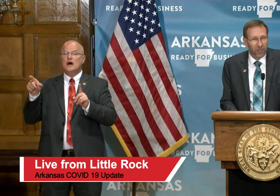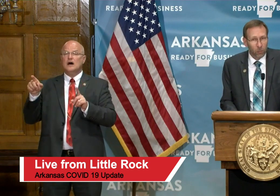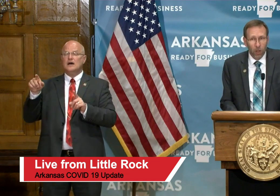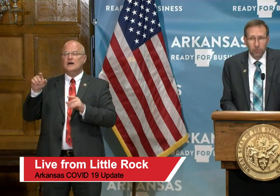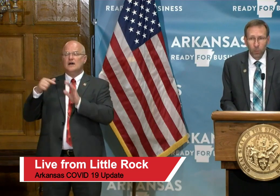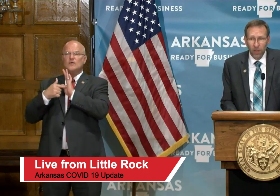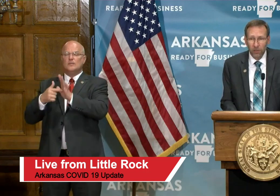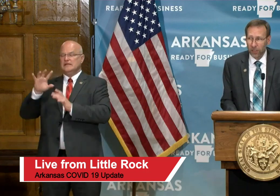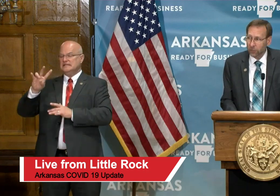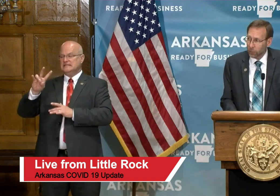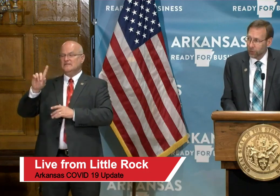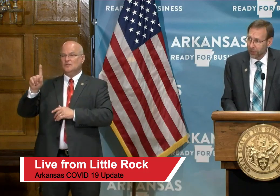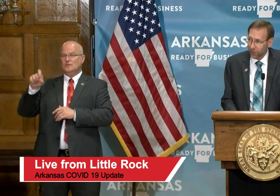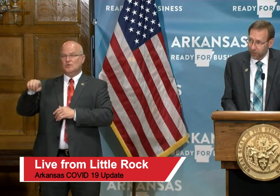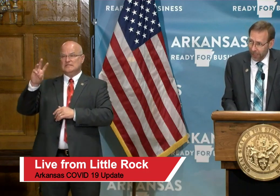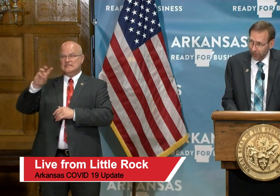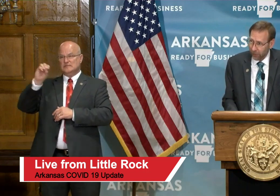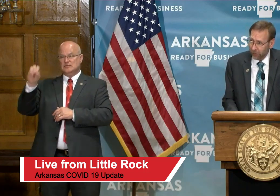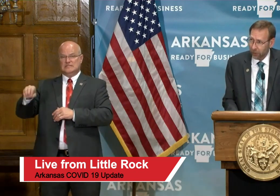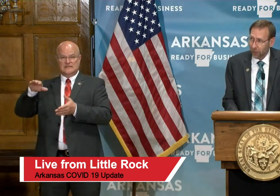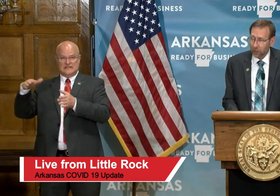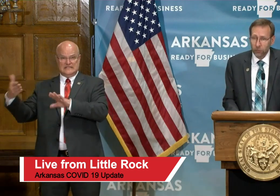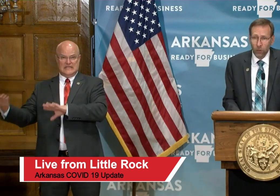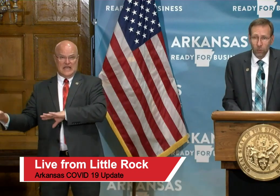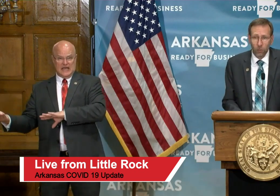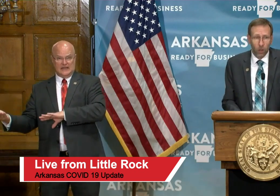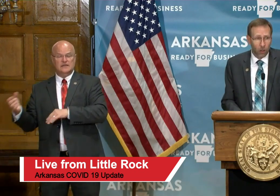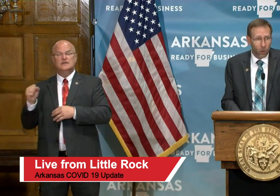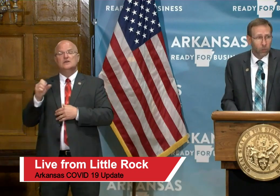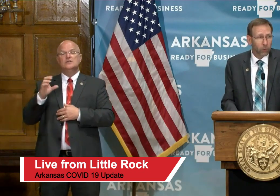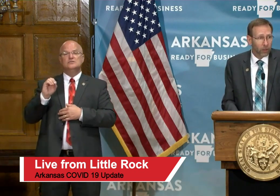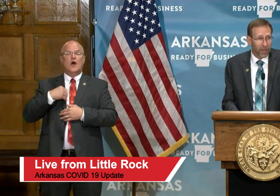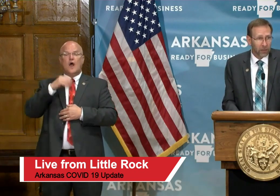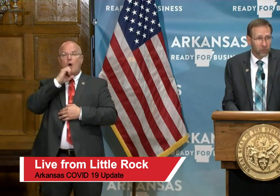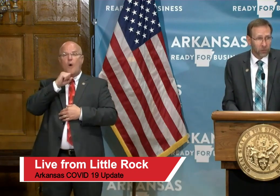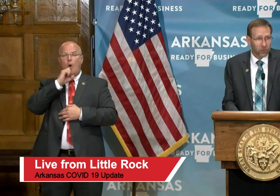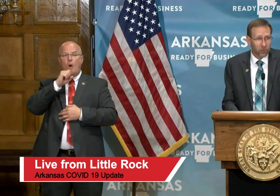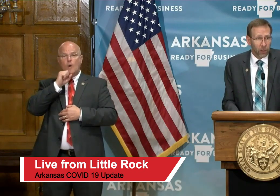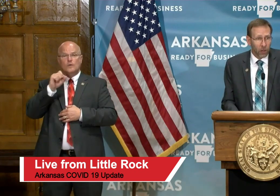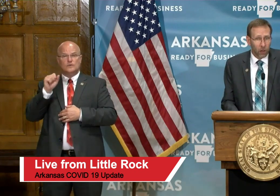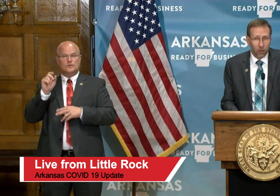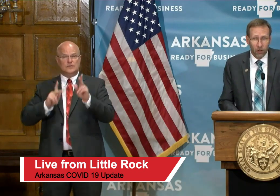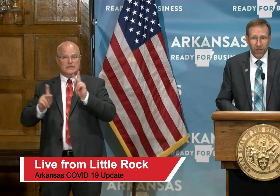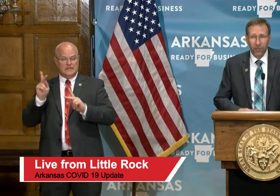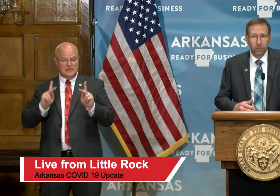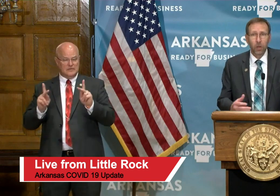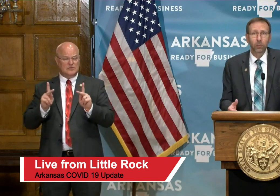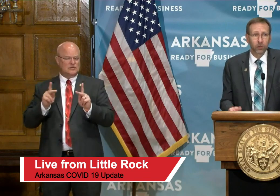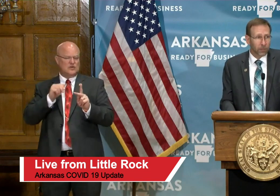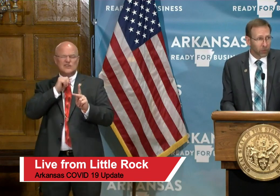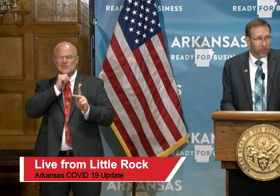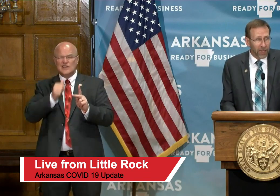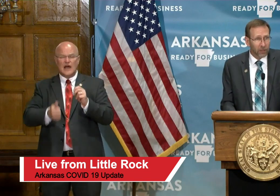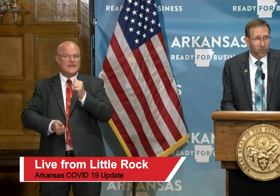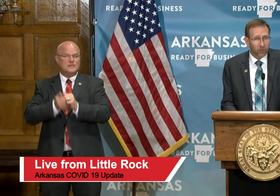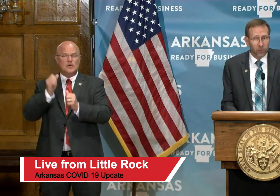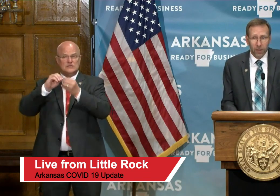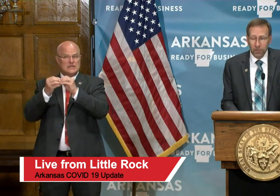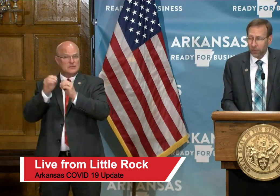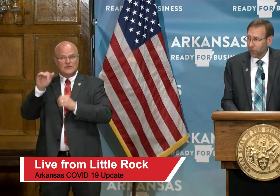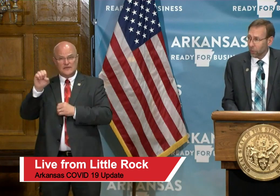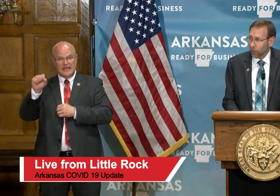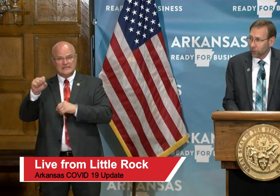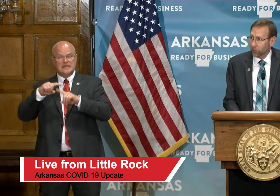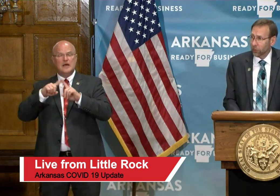represent 71.6% of our deaths. So our older Arkansans are not the most number of